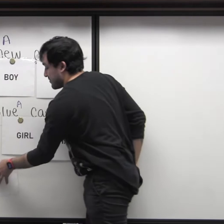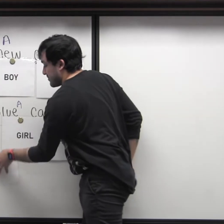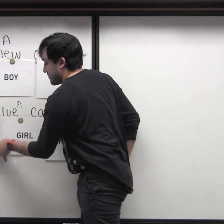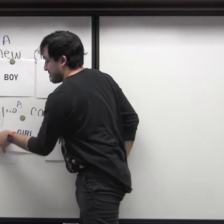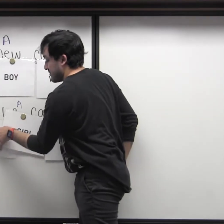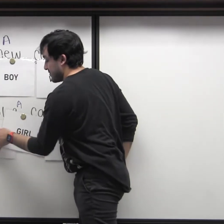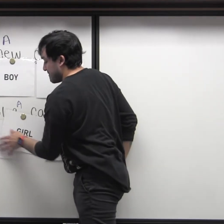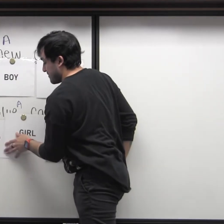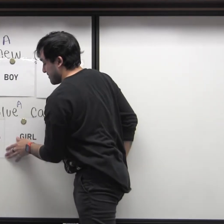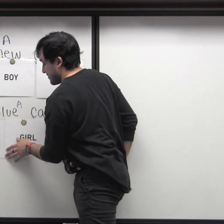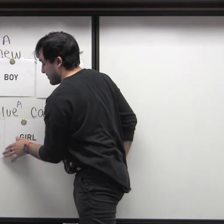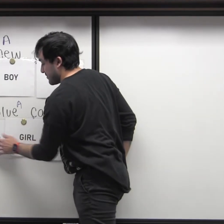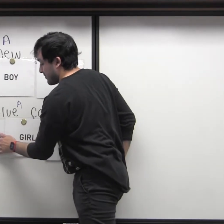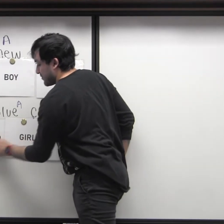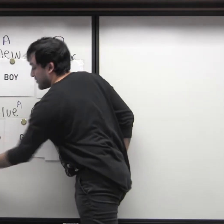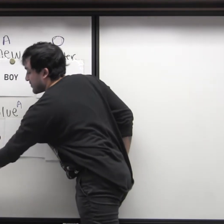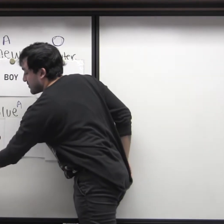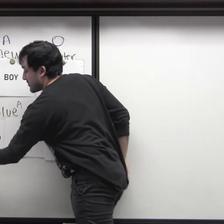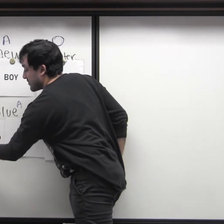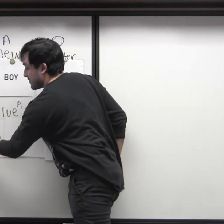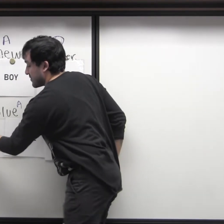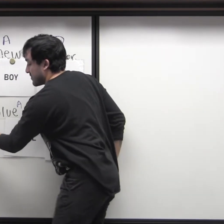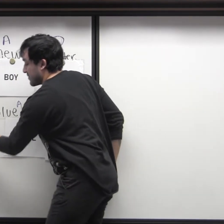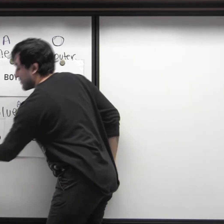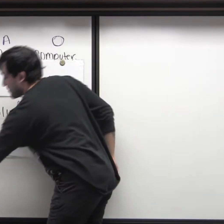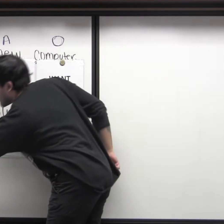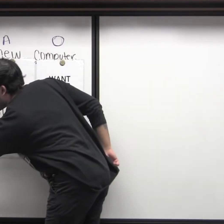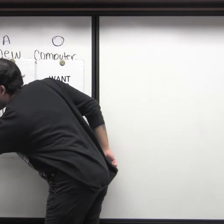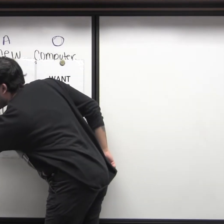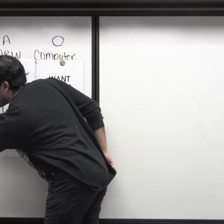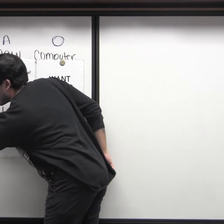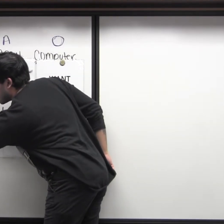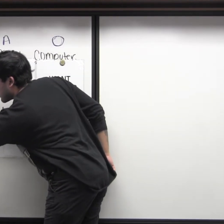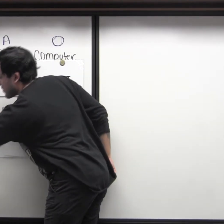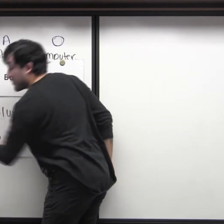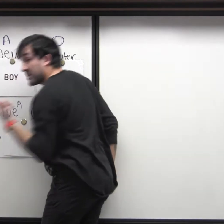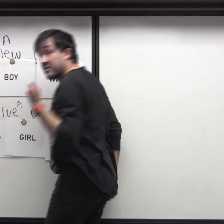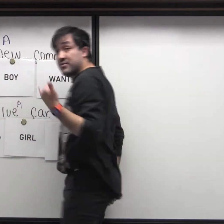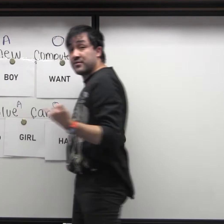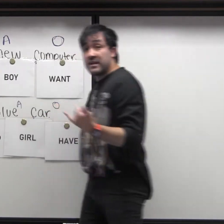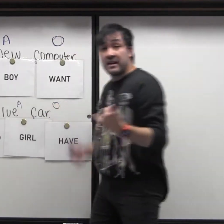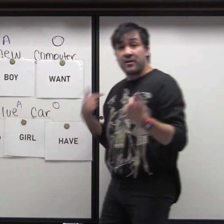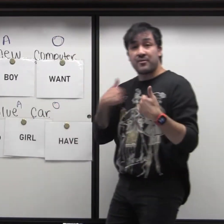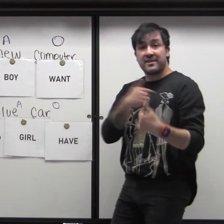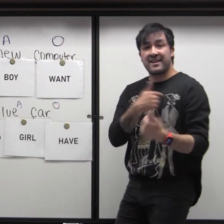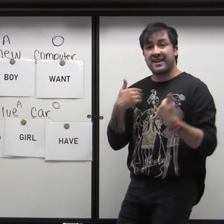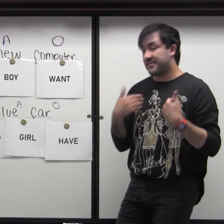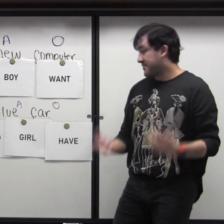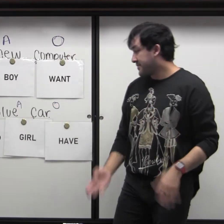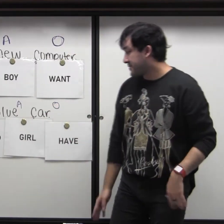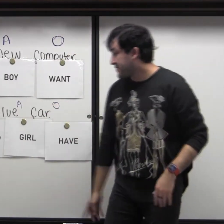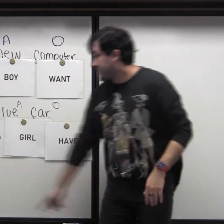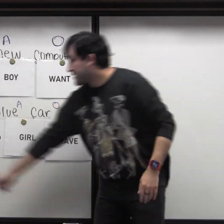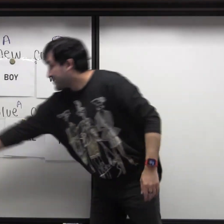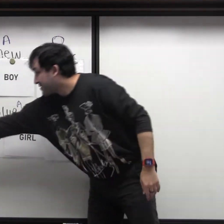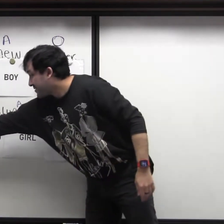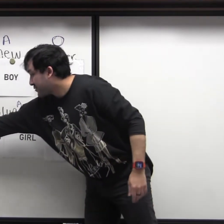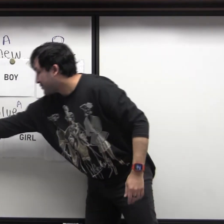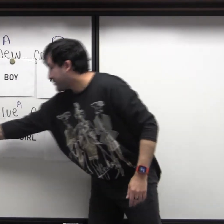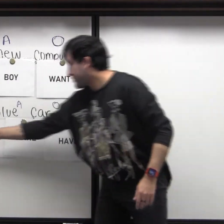just slide these up so they're not so far down and I don't have to bend over to point to them and all of that. So here we go.